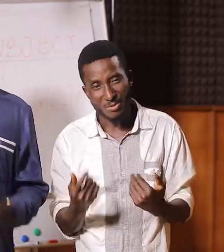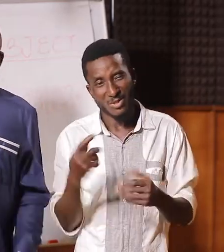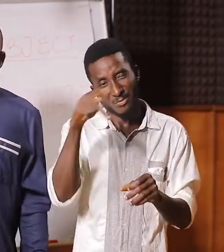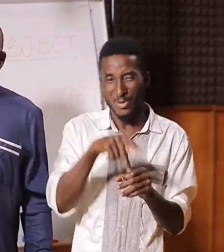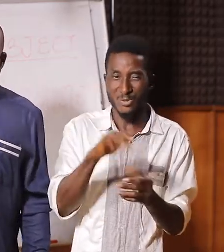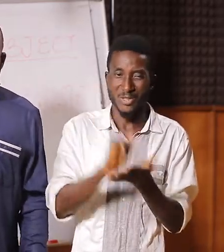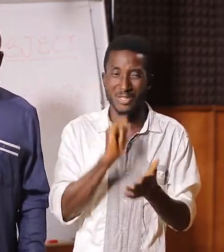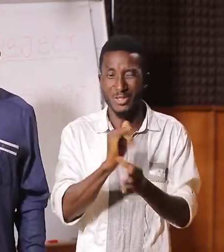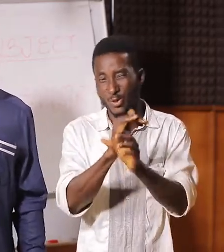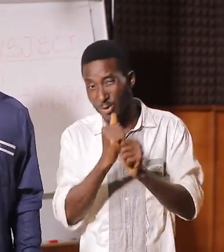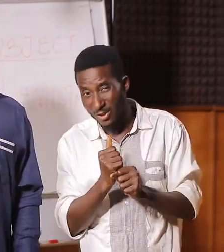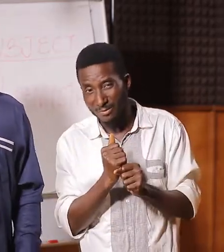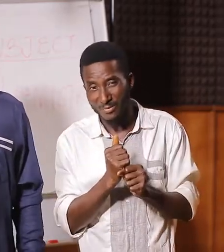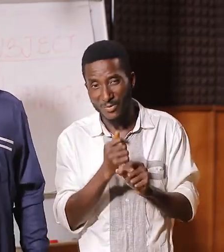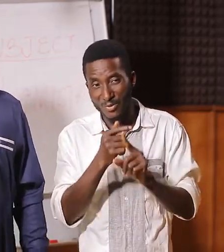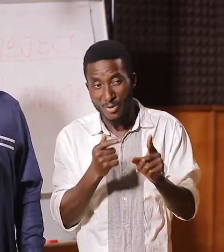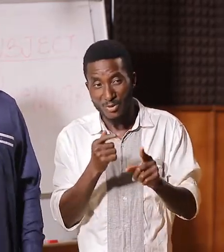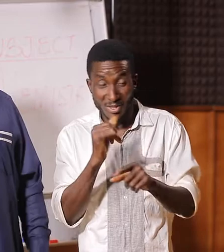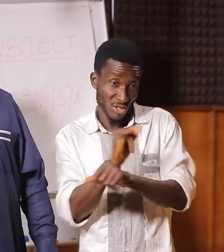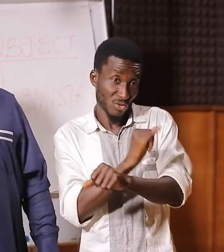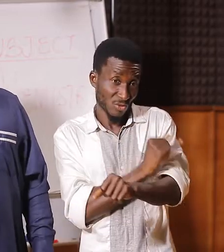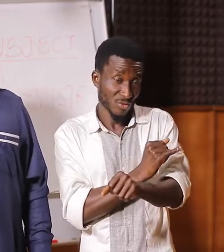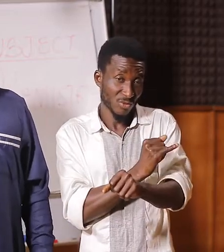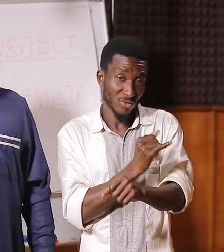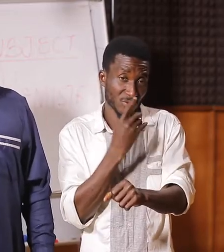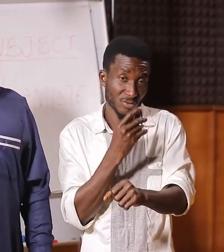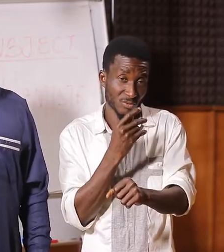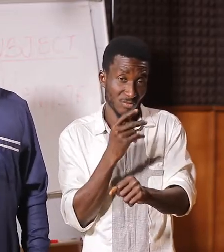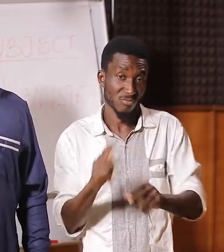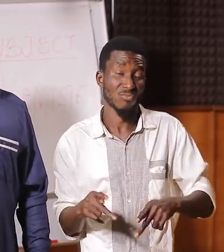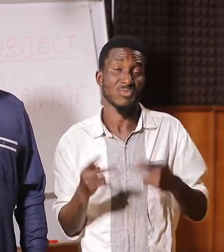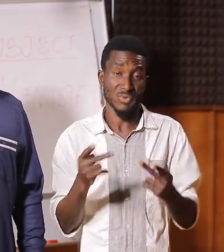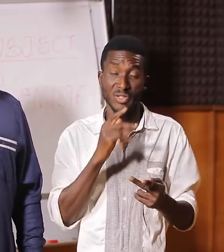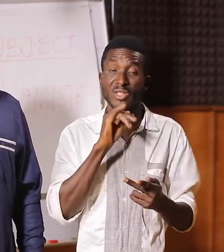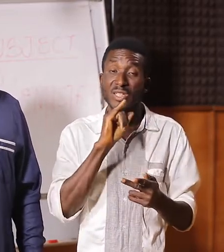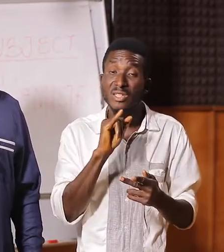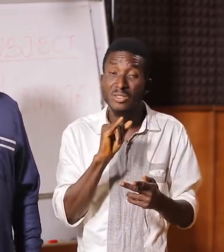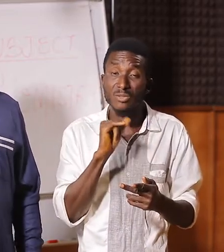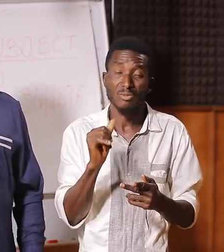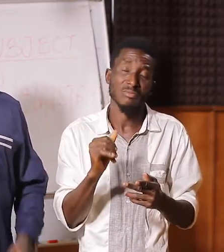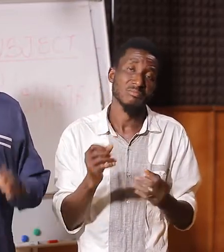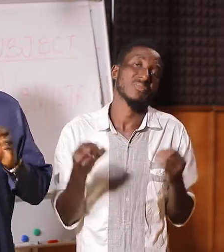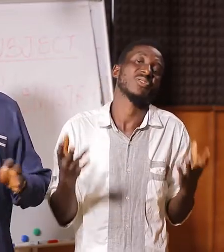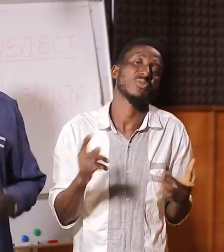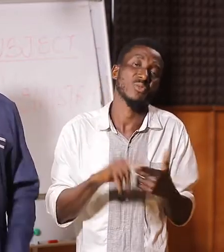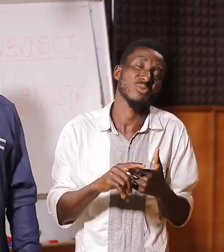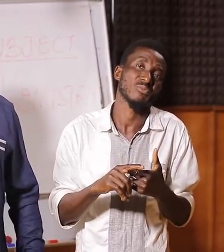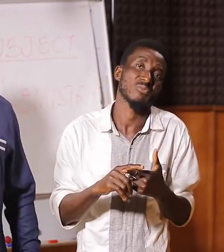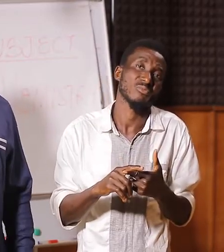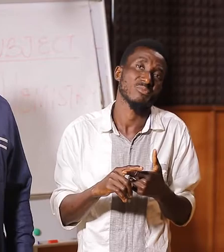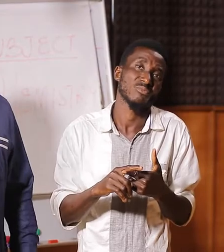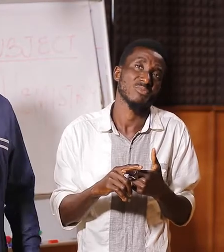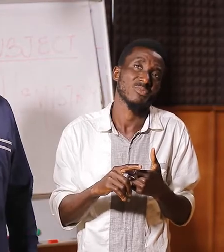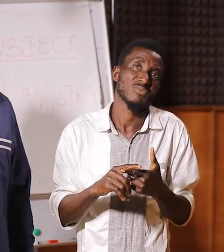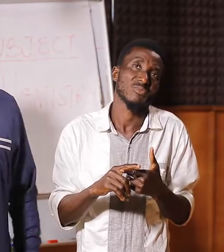gotten from the distillation of this, fractional distillation of this petroleum product is not enough to cater for